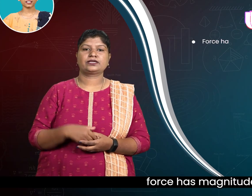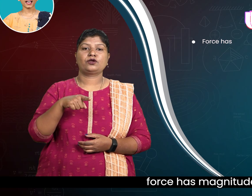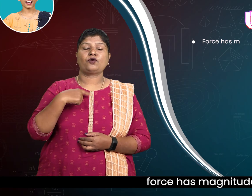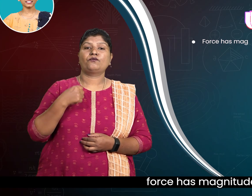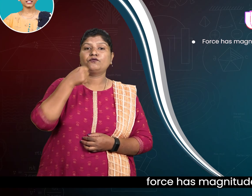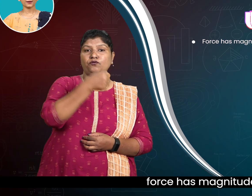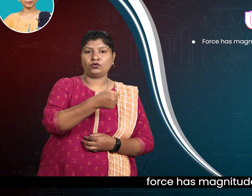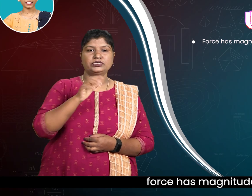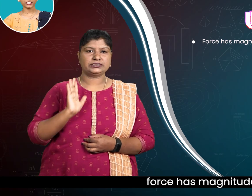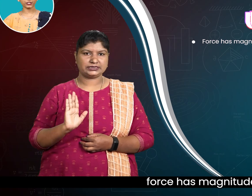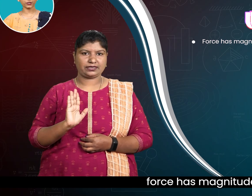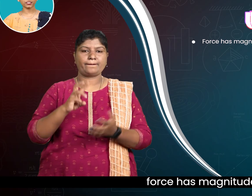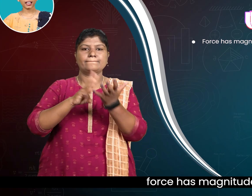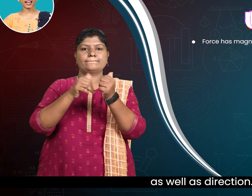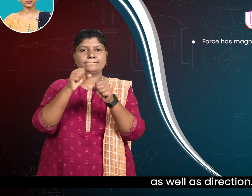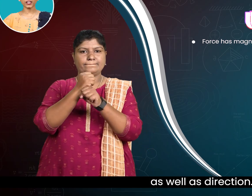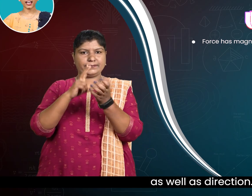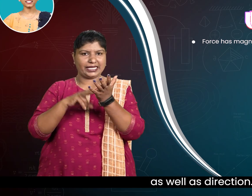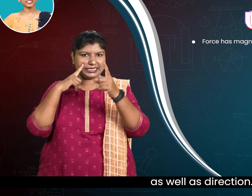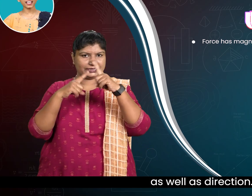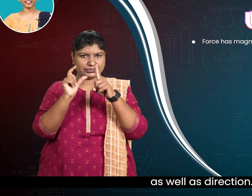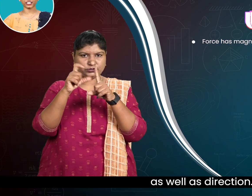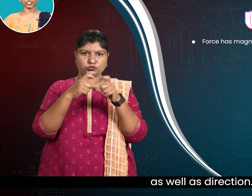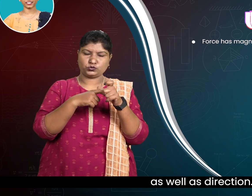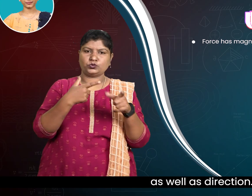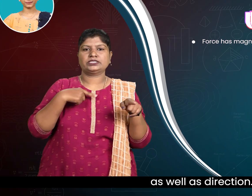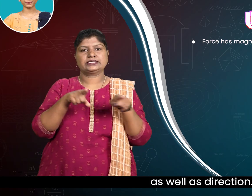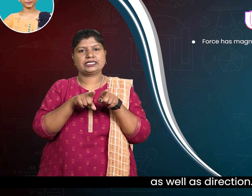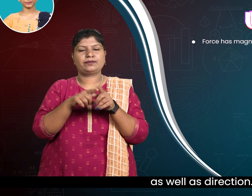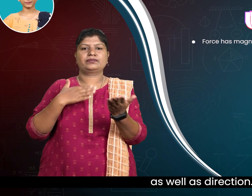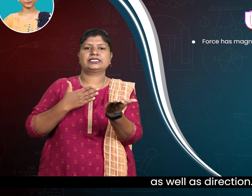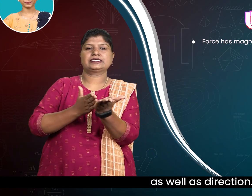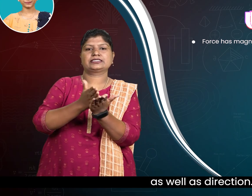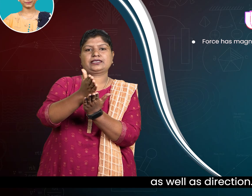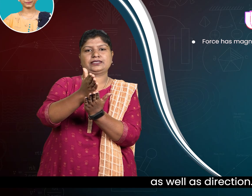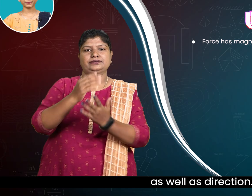Force has magnitude as well as direction.